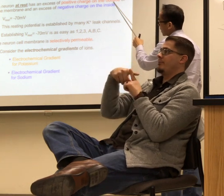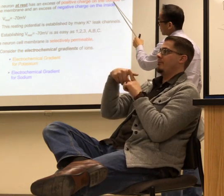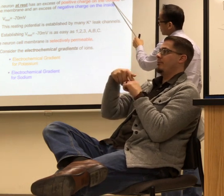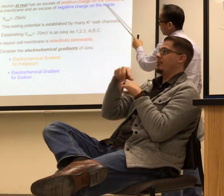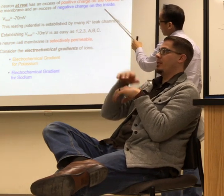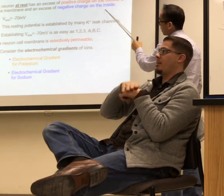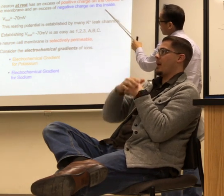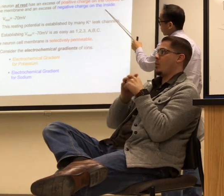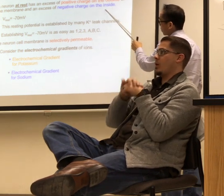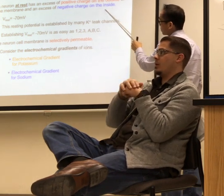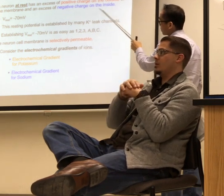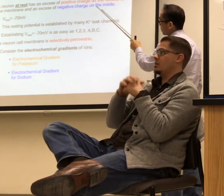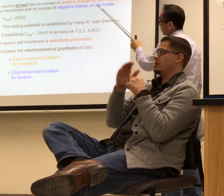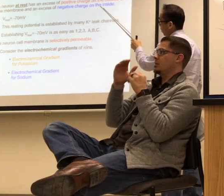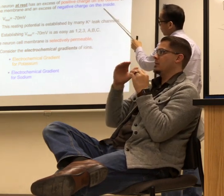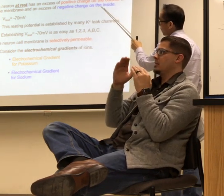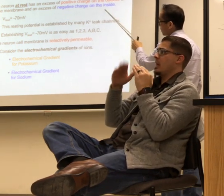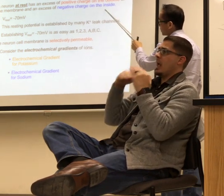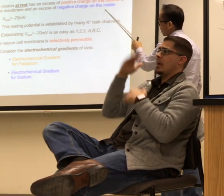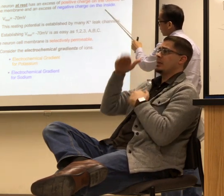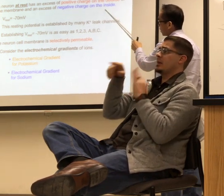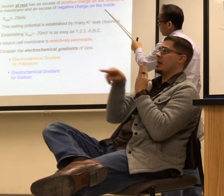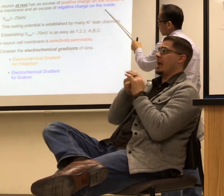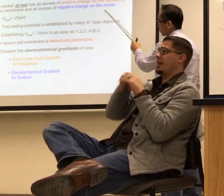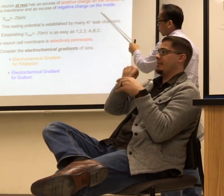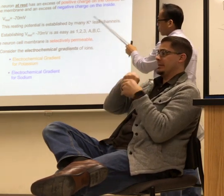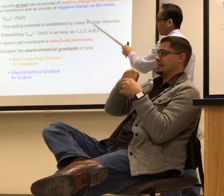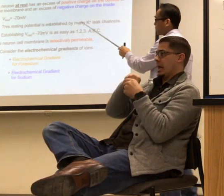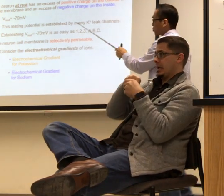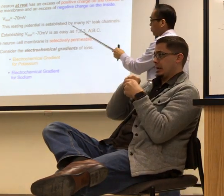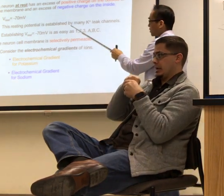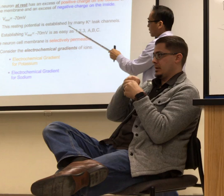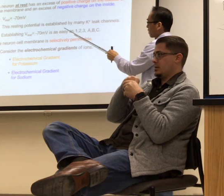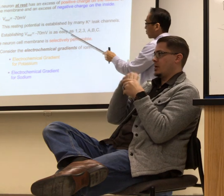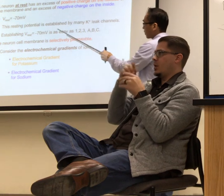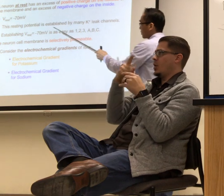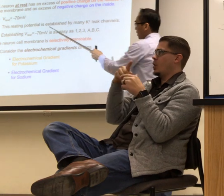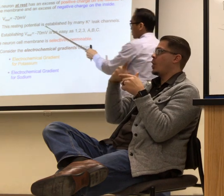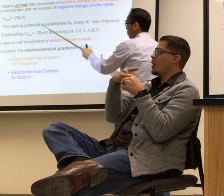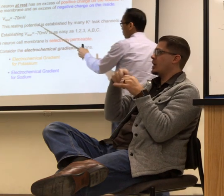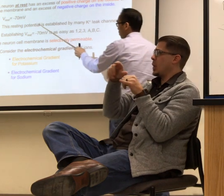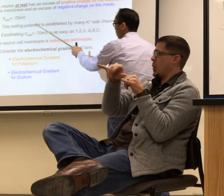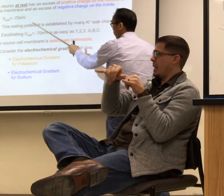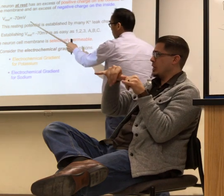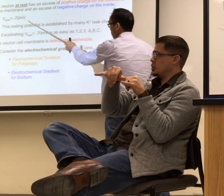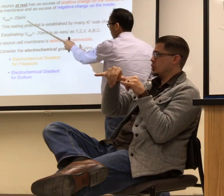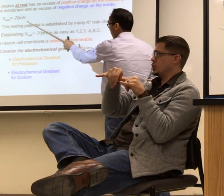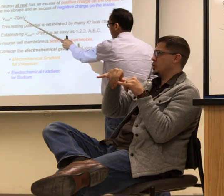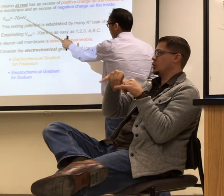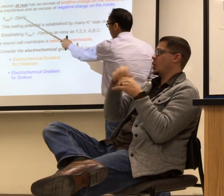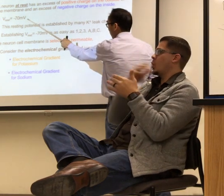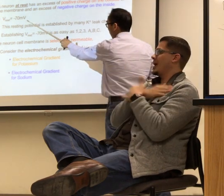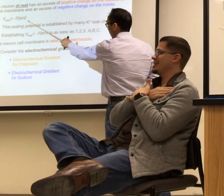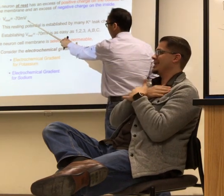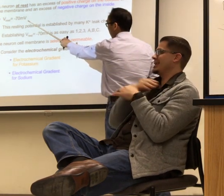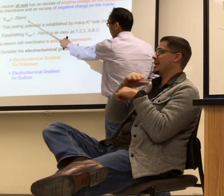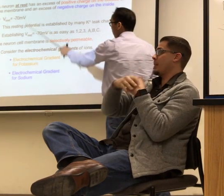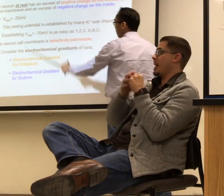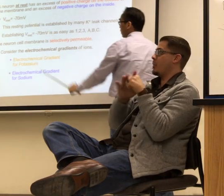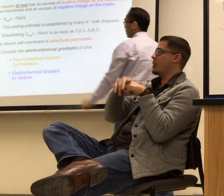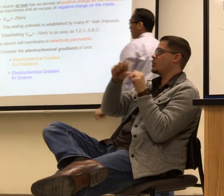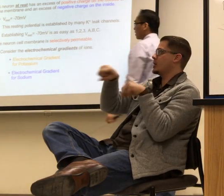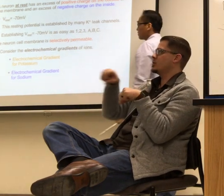membrane and an excess of negative charge on the inside. So when we measure resting membrane potential, we usually read something